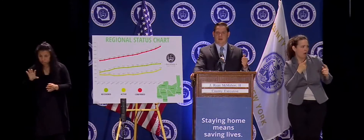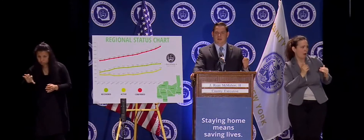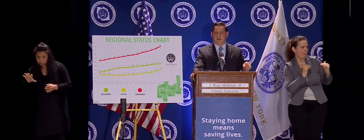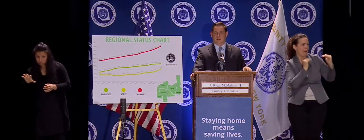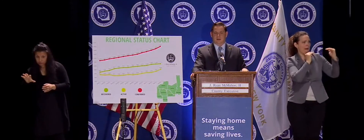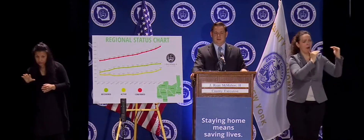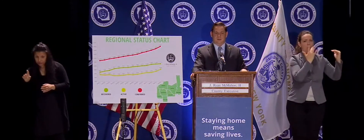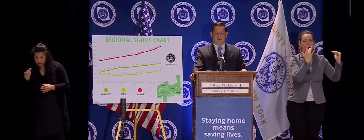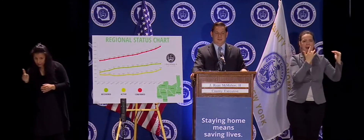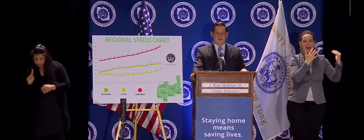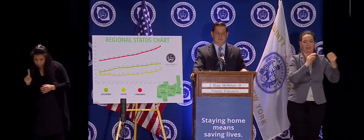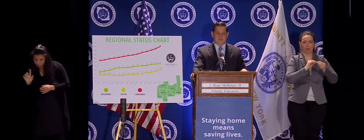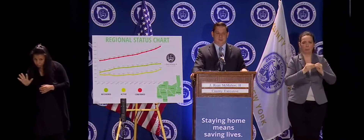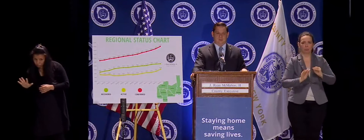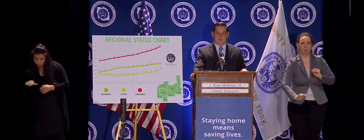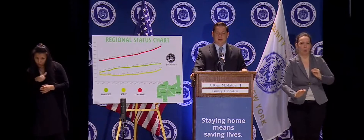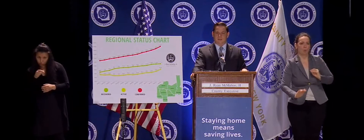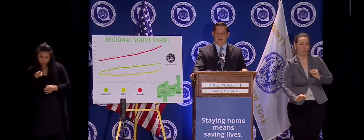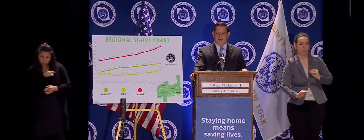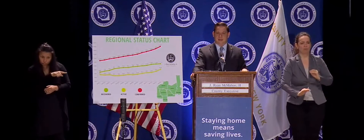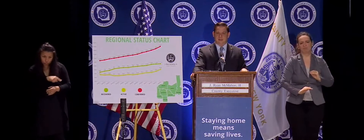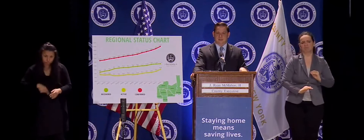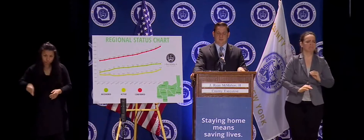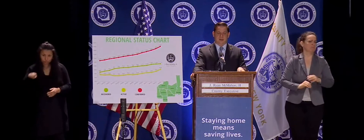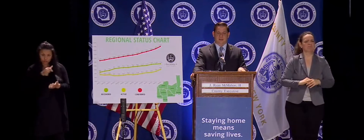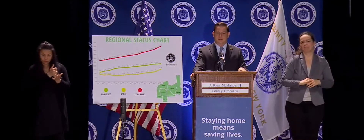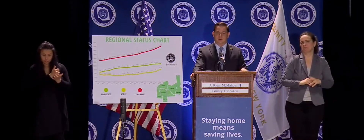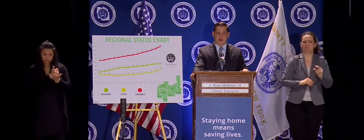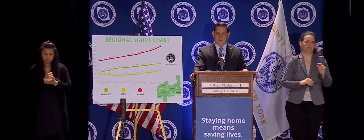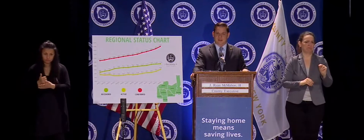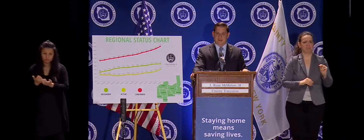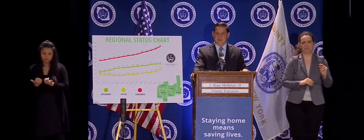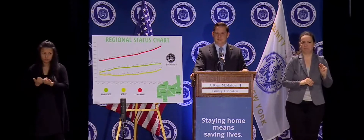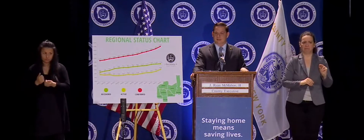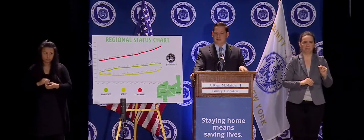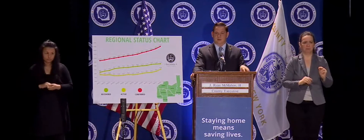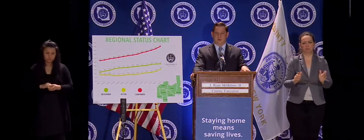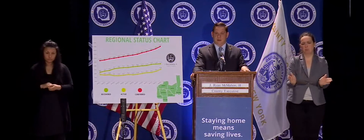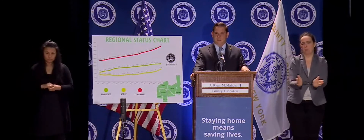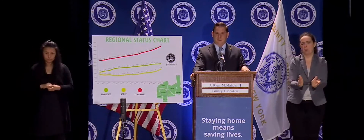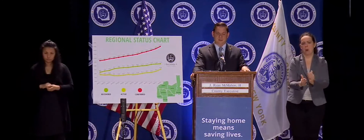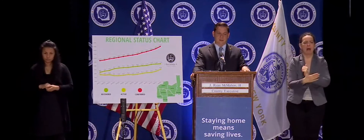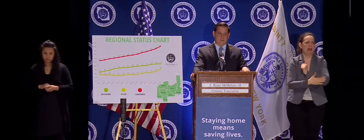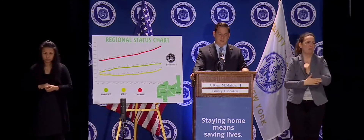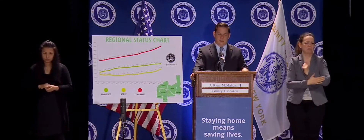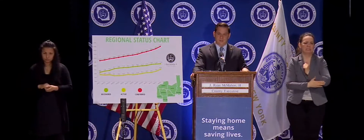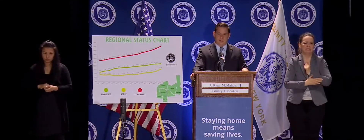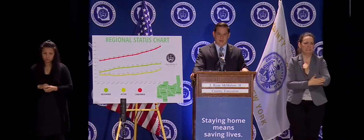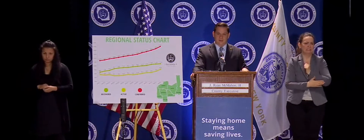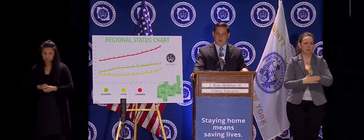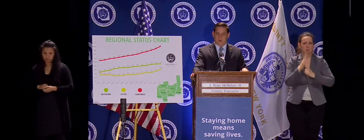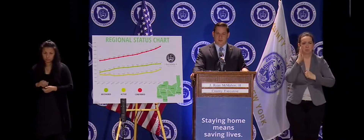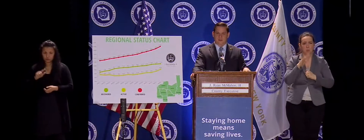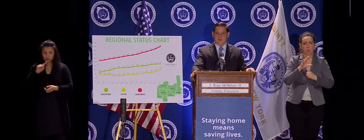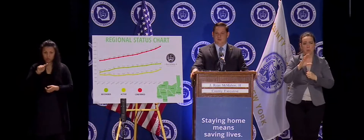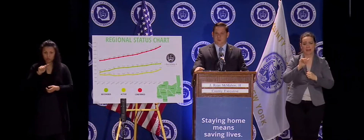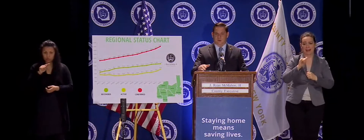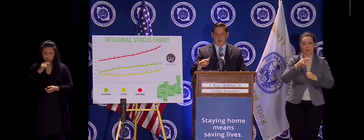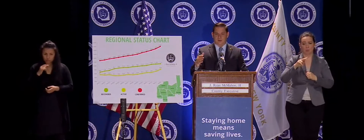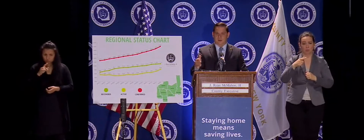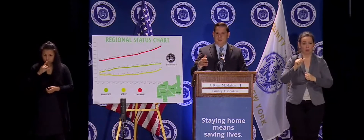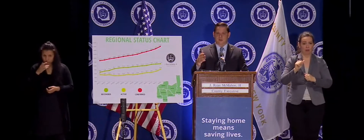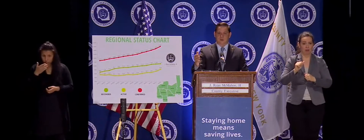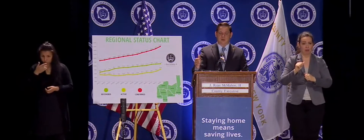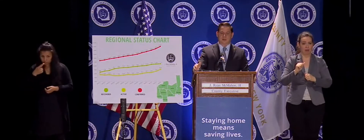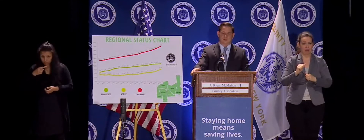small county, they, many days in this process, they don't have any cases. Cayuga County, the same. Many days, no cases. Oswego